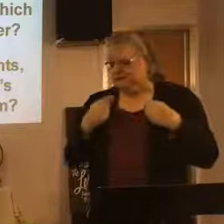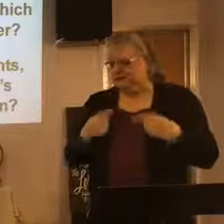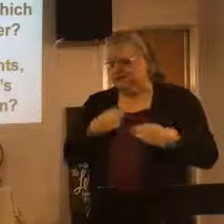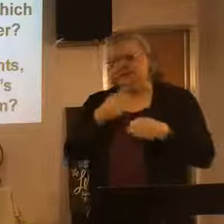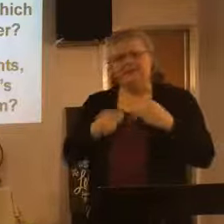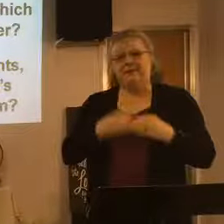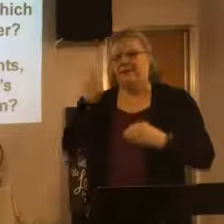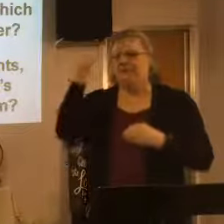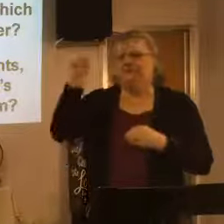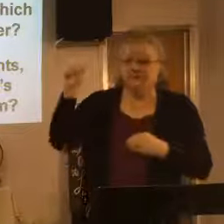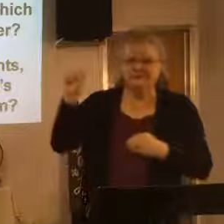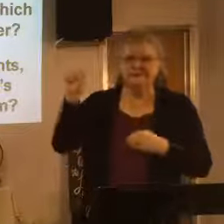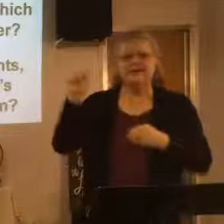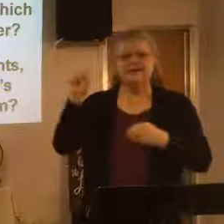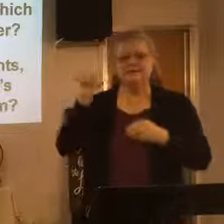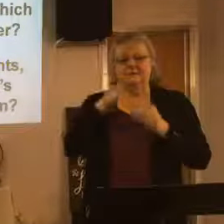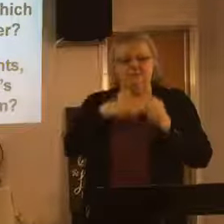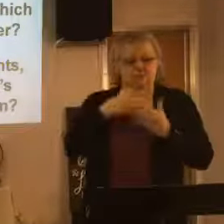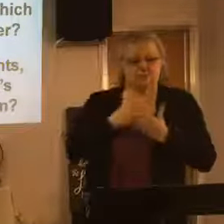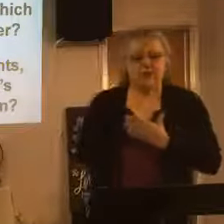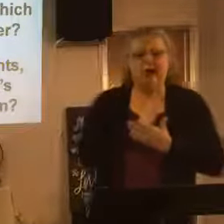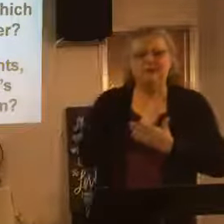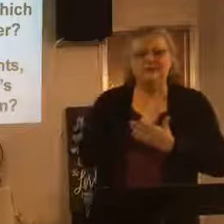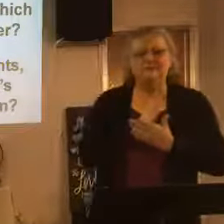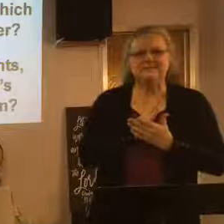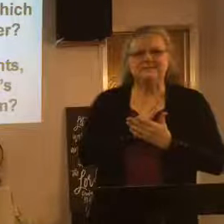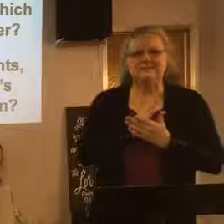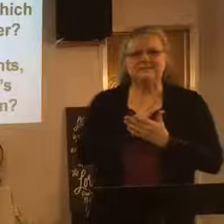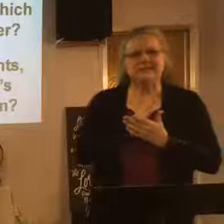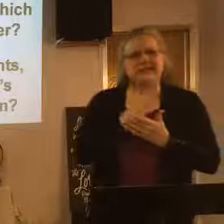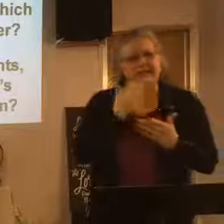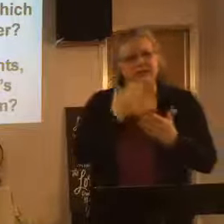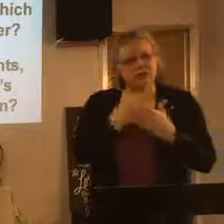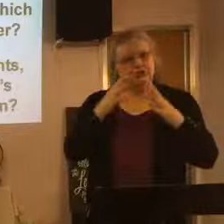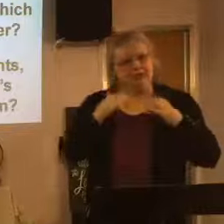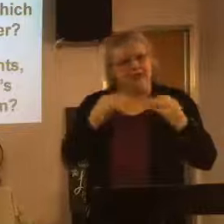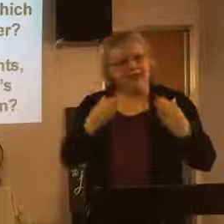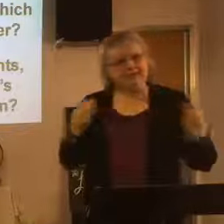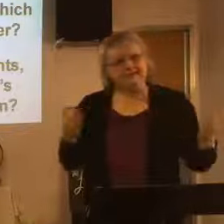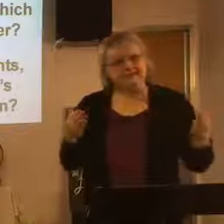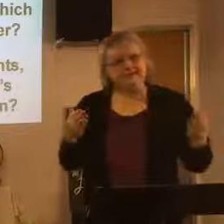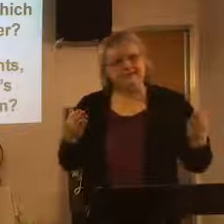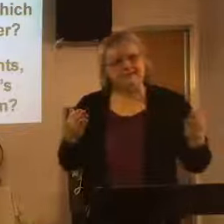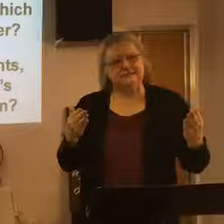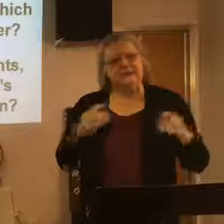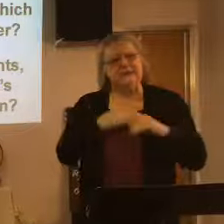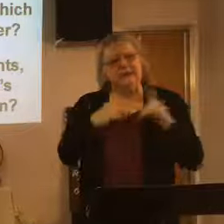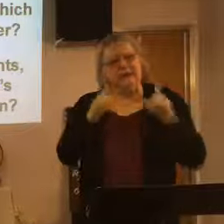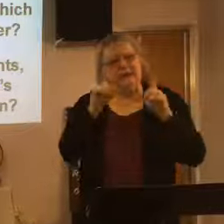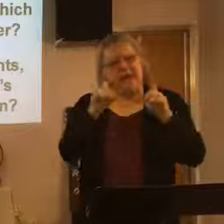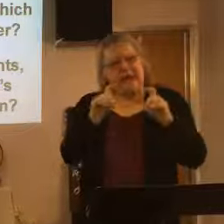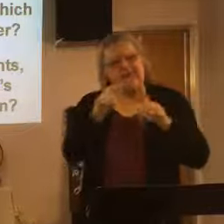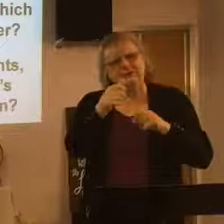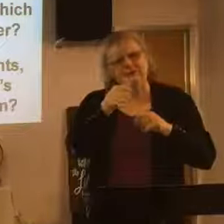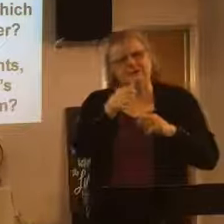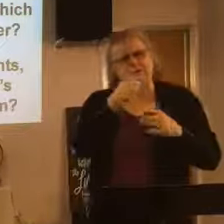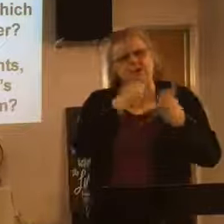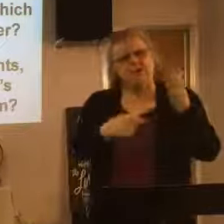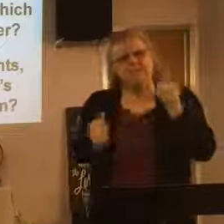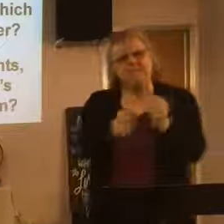the protests, about your rights, and it's good to have these things, but ask yourself this morning, what's